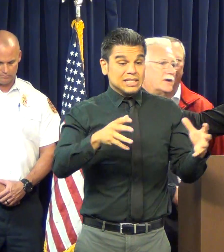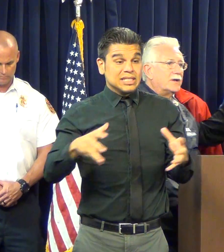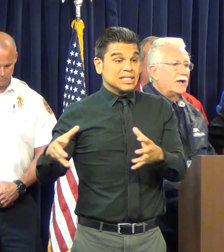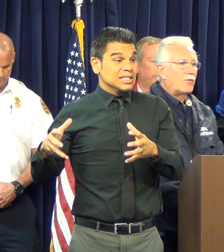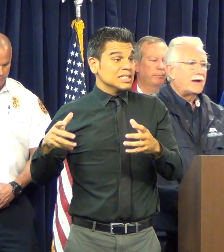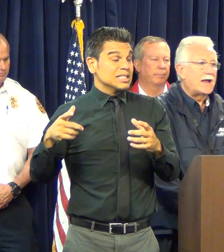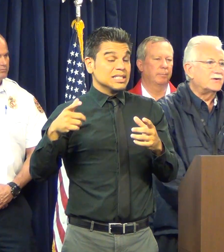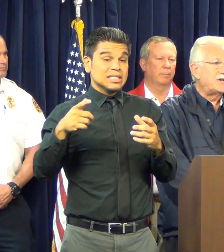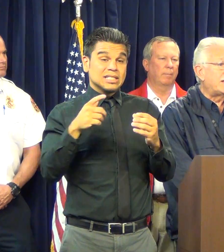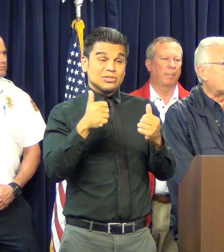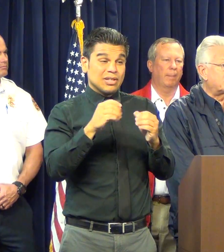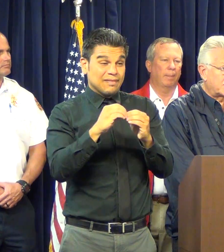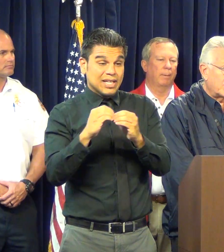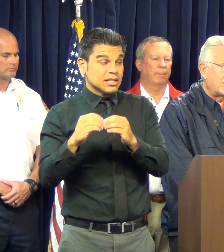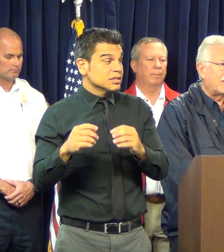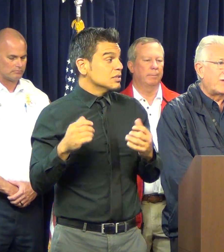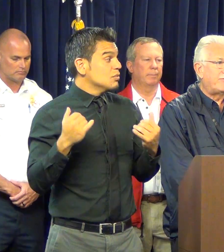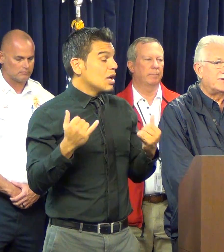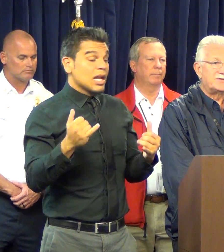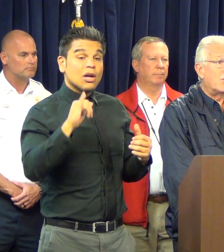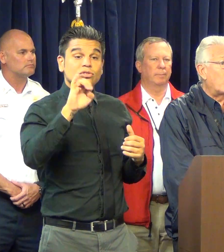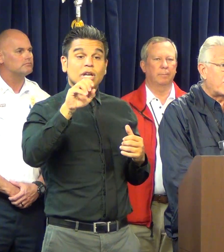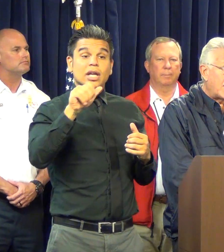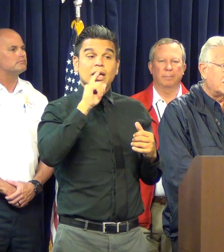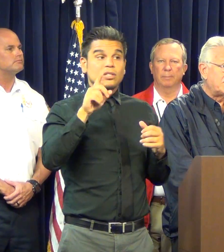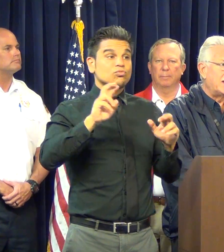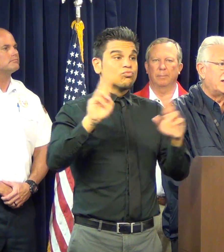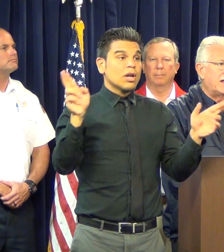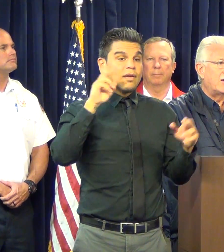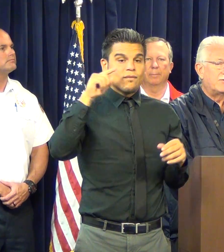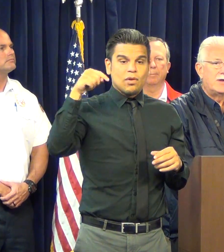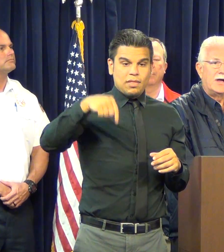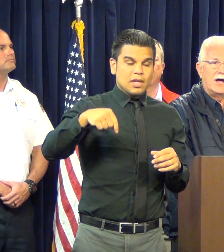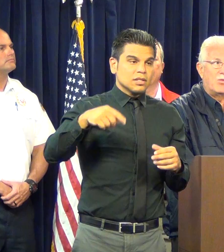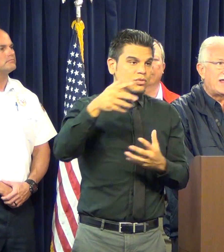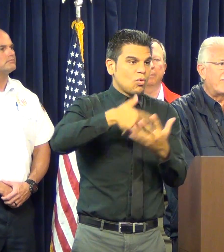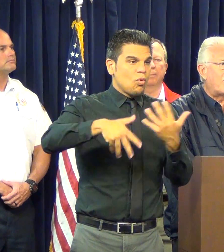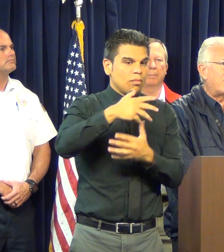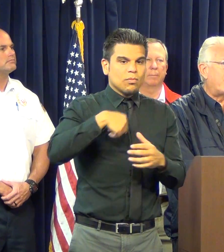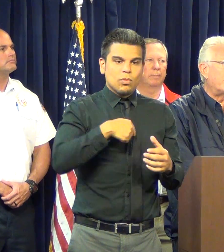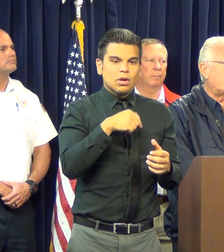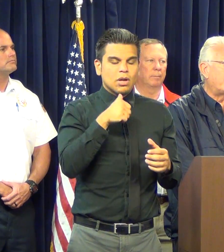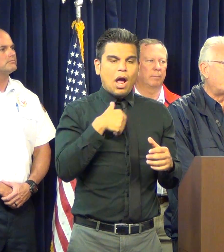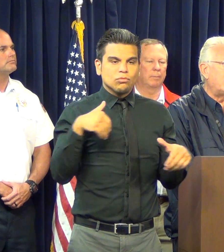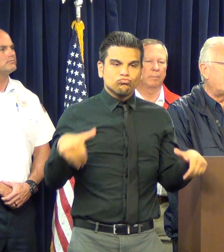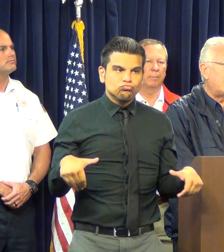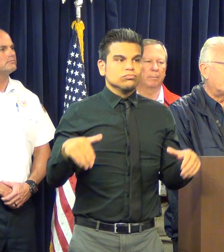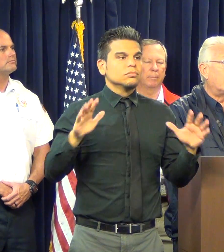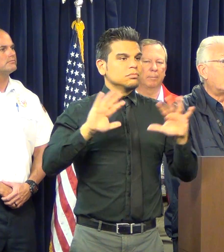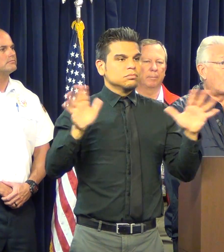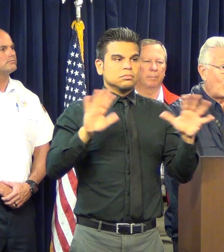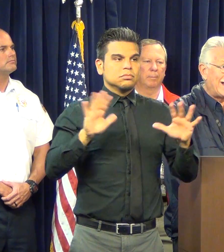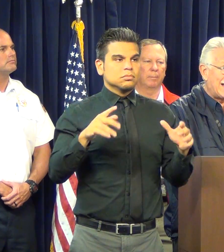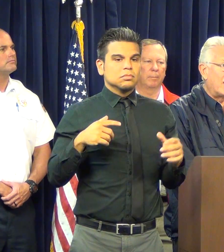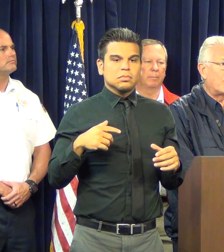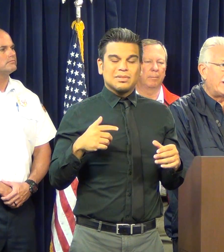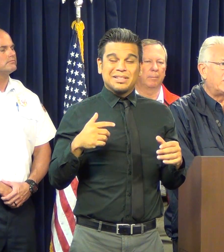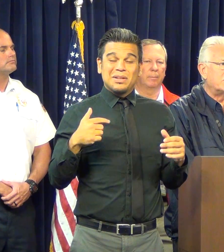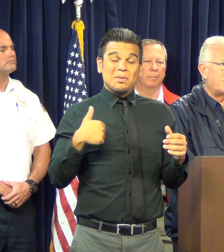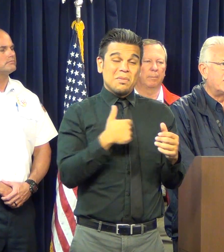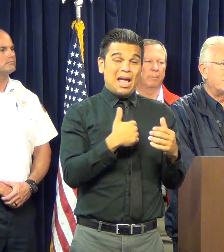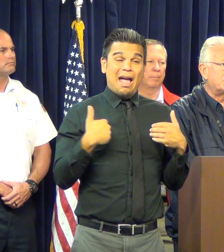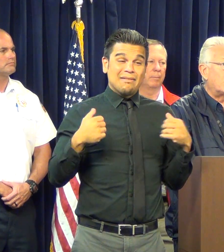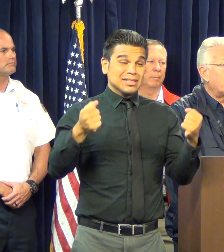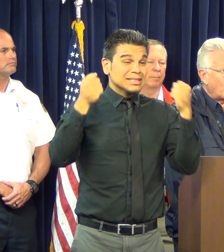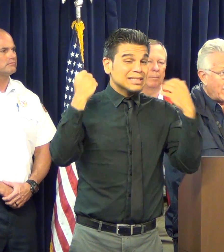address that. Yeah, right now, JEA is completely ready for this storm. We are not standing down. We have about 413 people right now ready